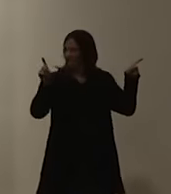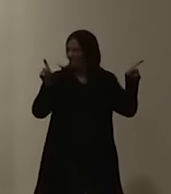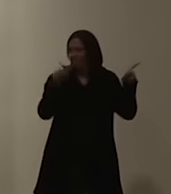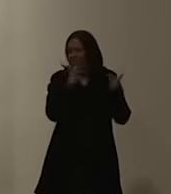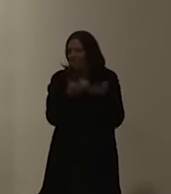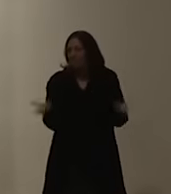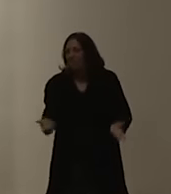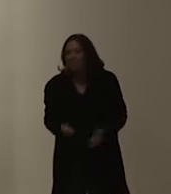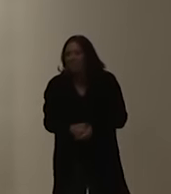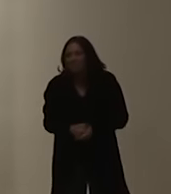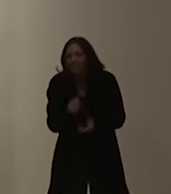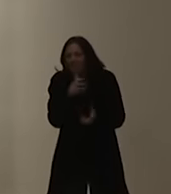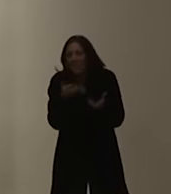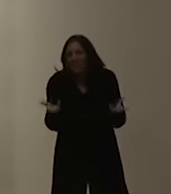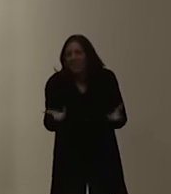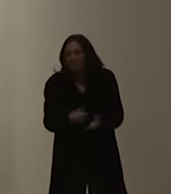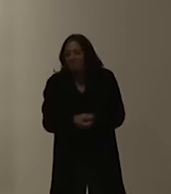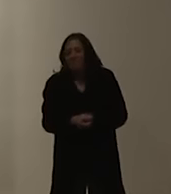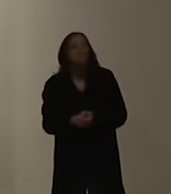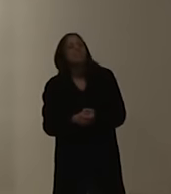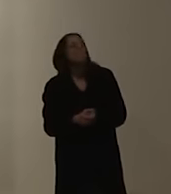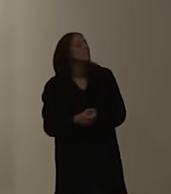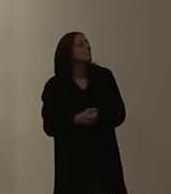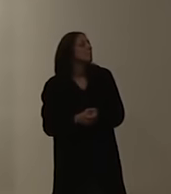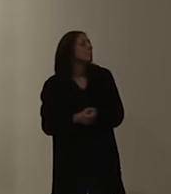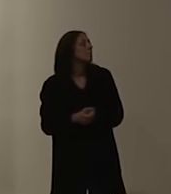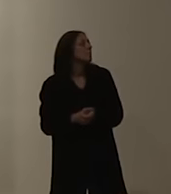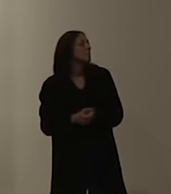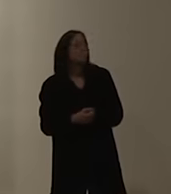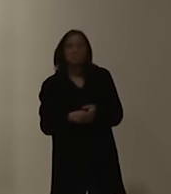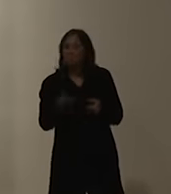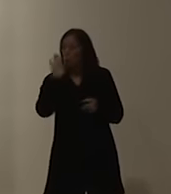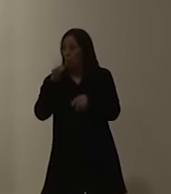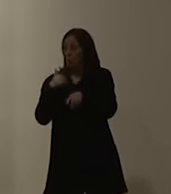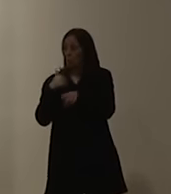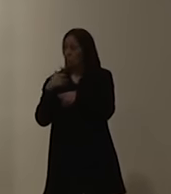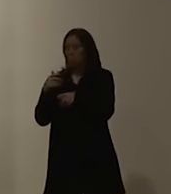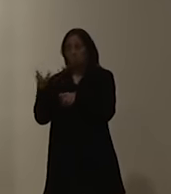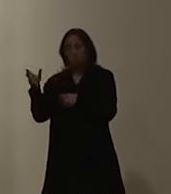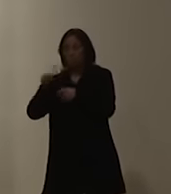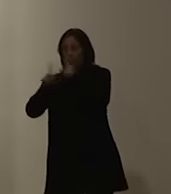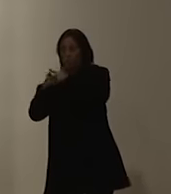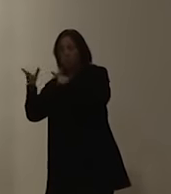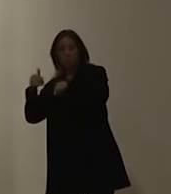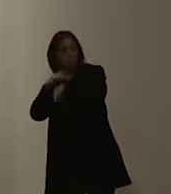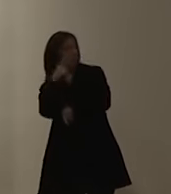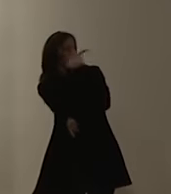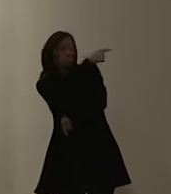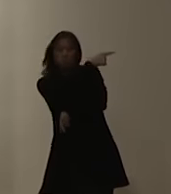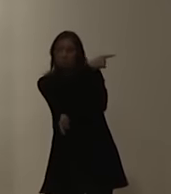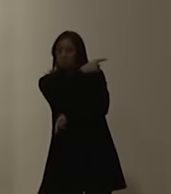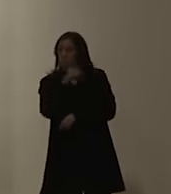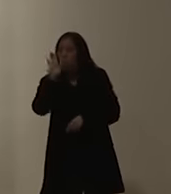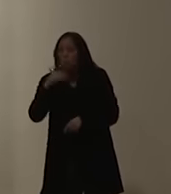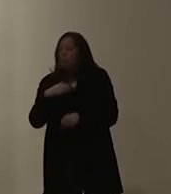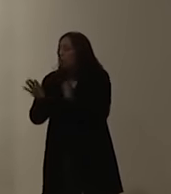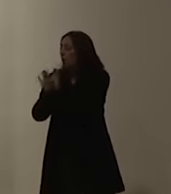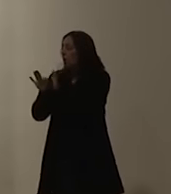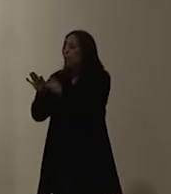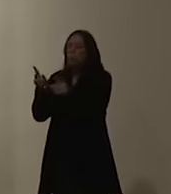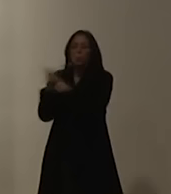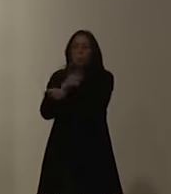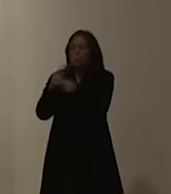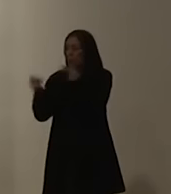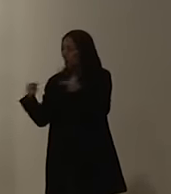lot. And these are the kind of places you wouldn't want your friends to go to. You wouldn't want your worst enemies to go to.